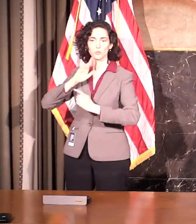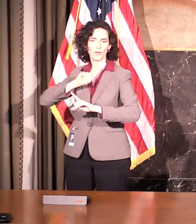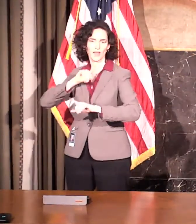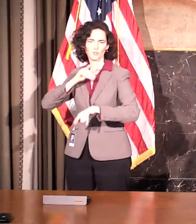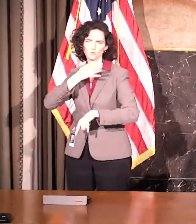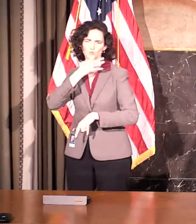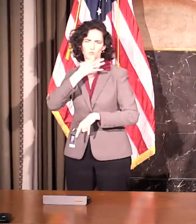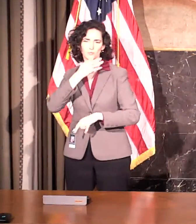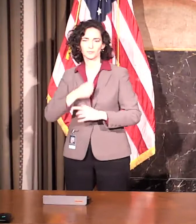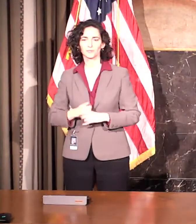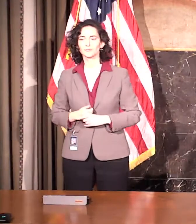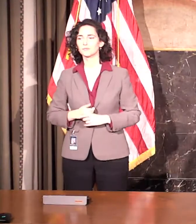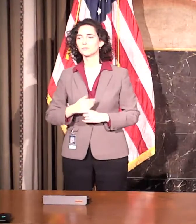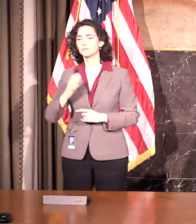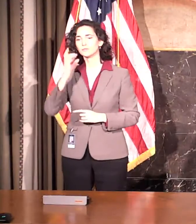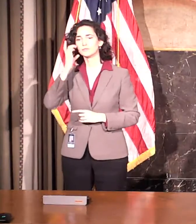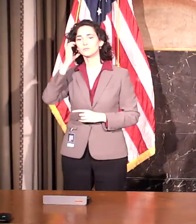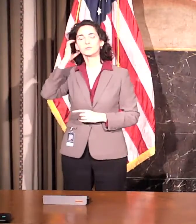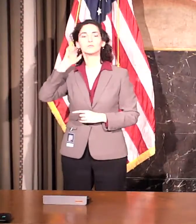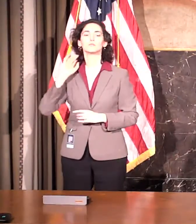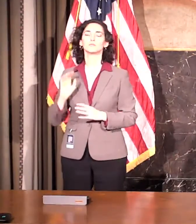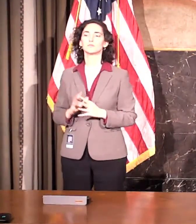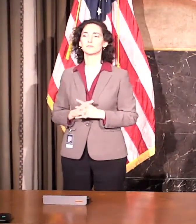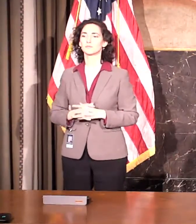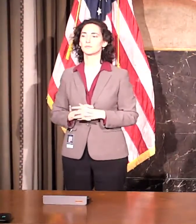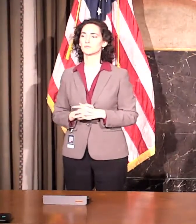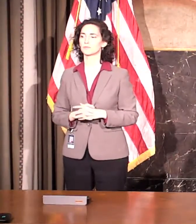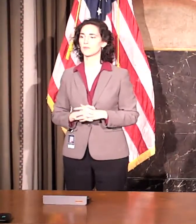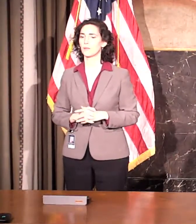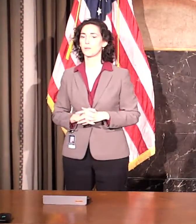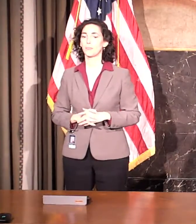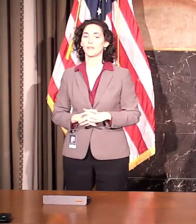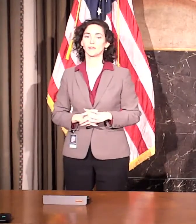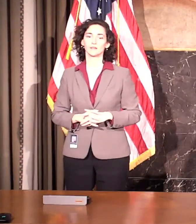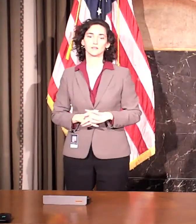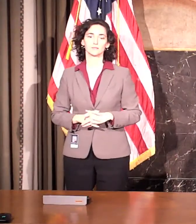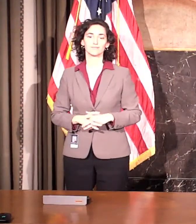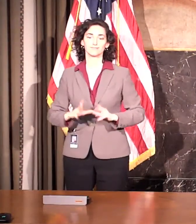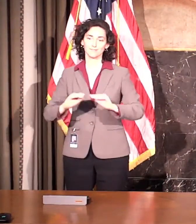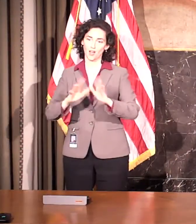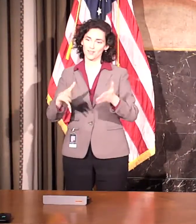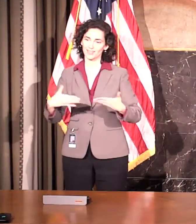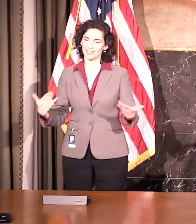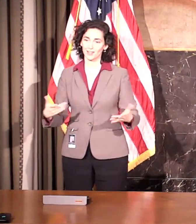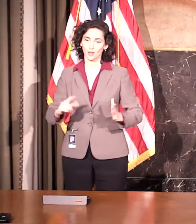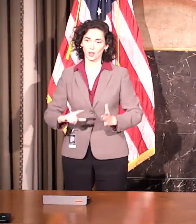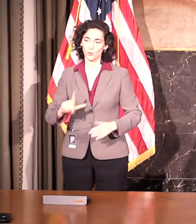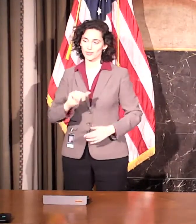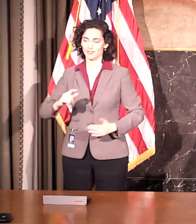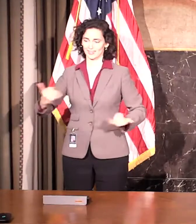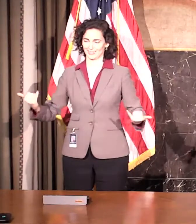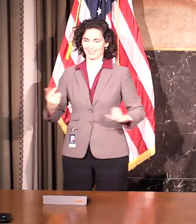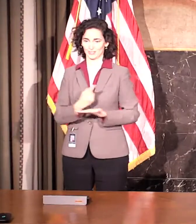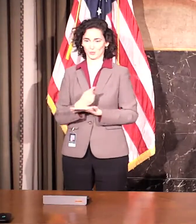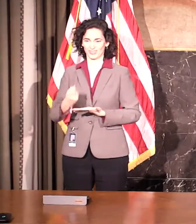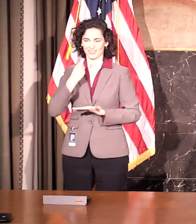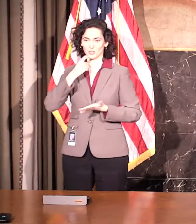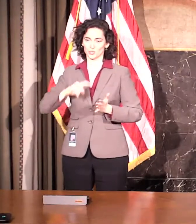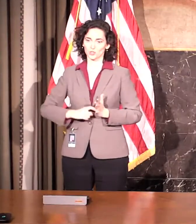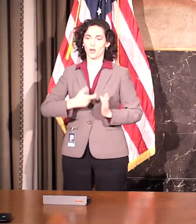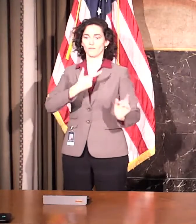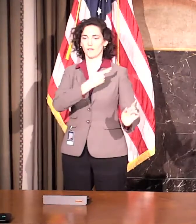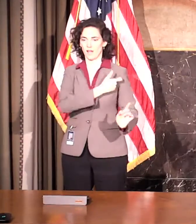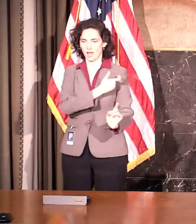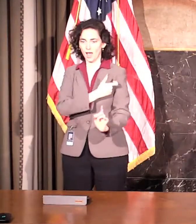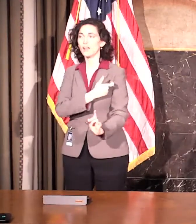minutes. Obviously, with vaccinations starting here in Louisiana this week and around the